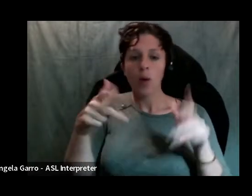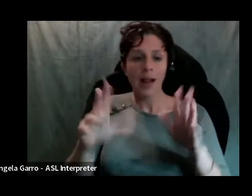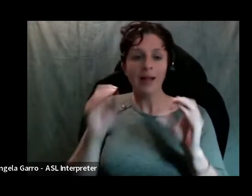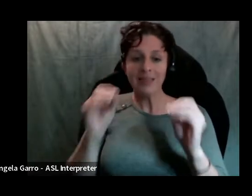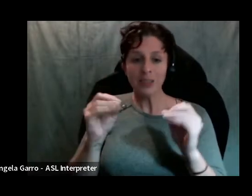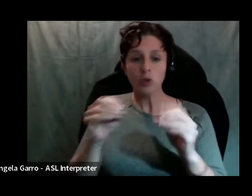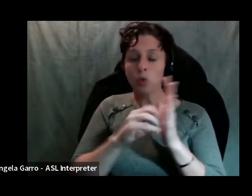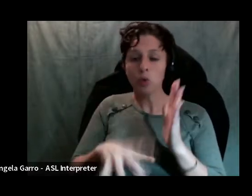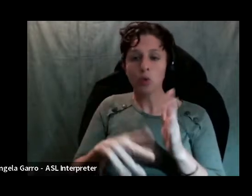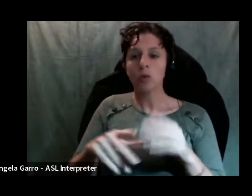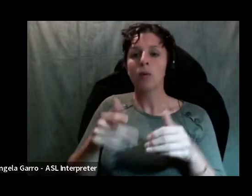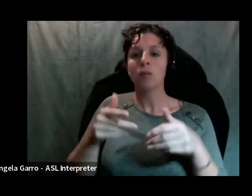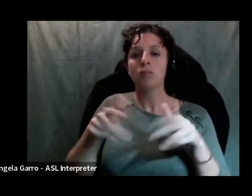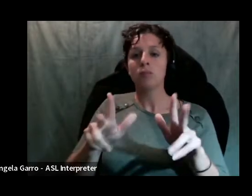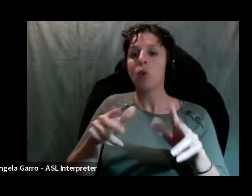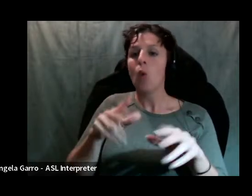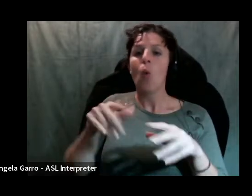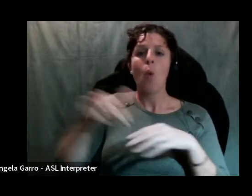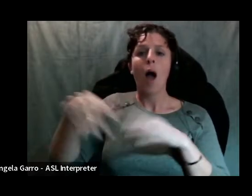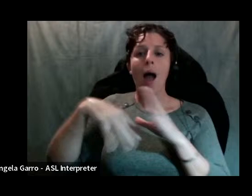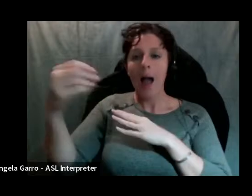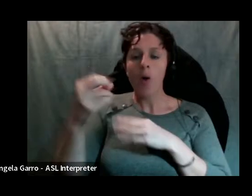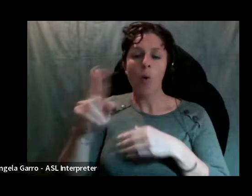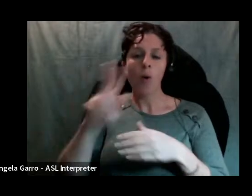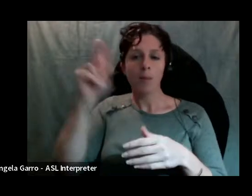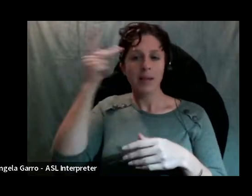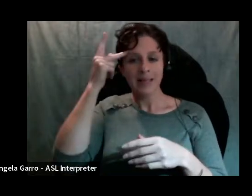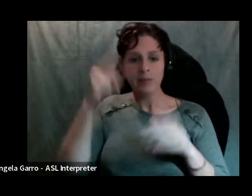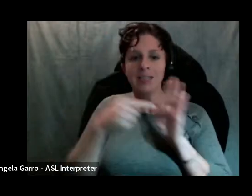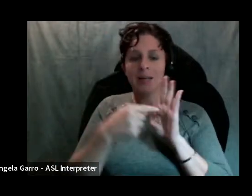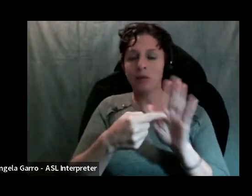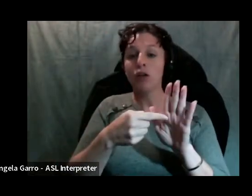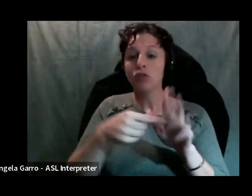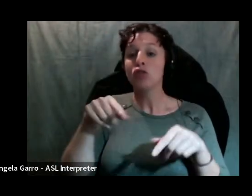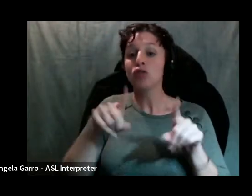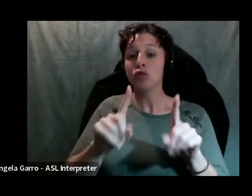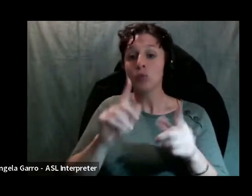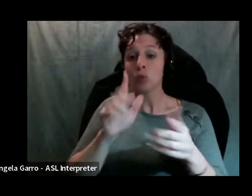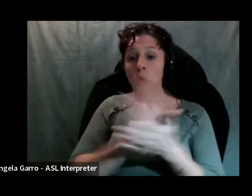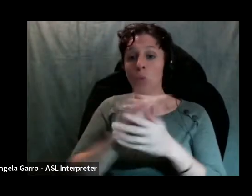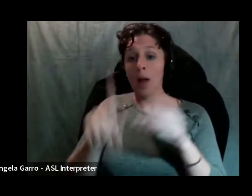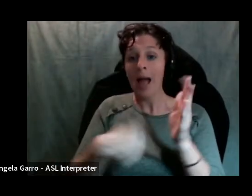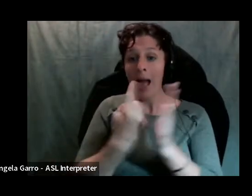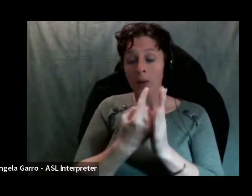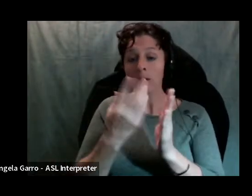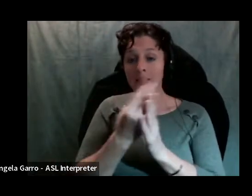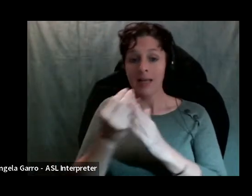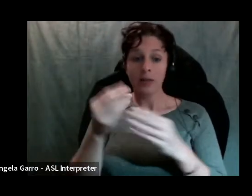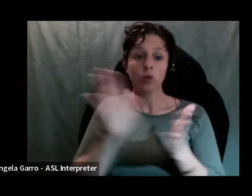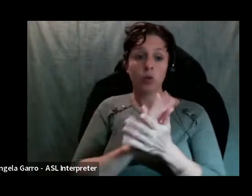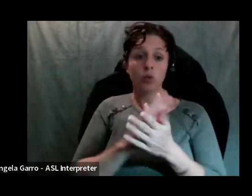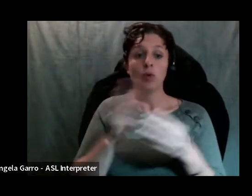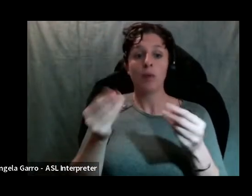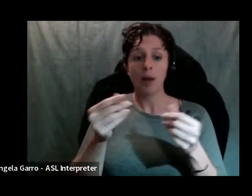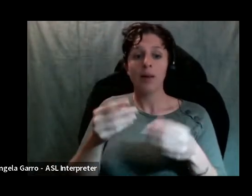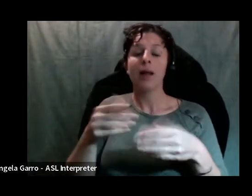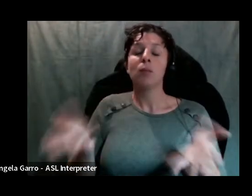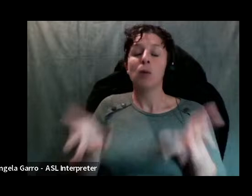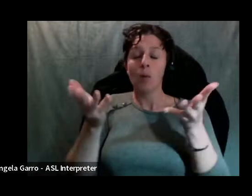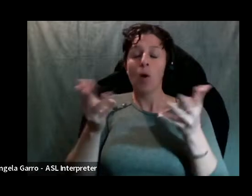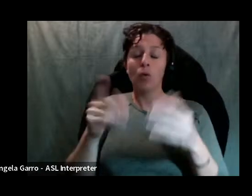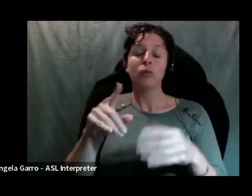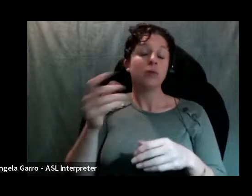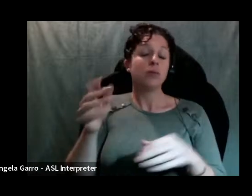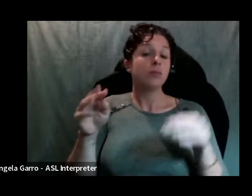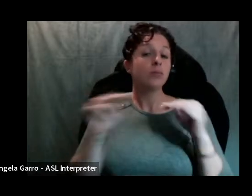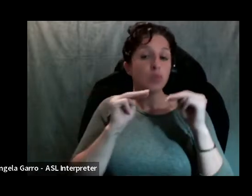promote walkouts or political demonstrations during school hours or on school property, and promote a mutual understanding instead of division and identity